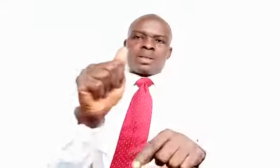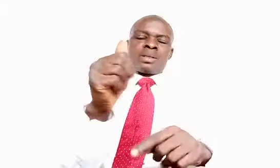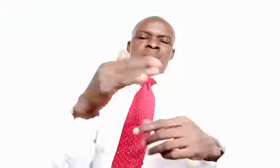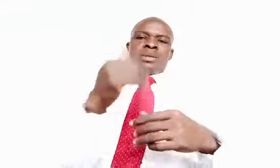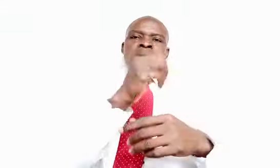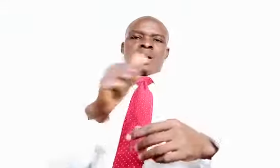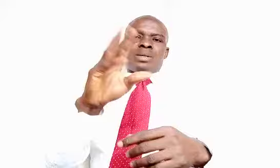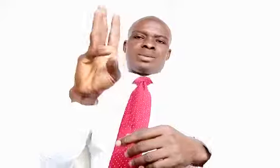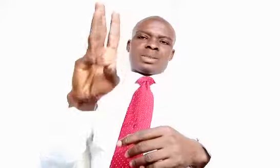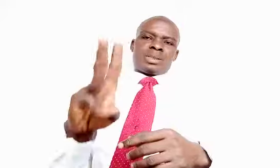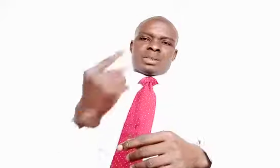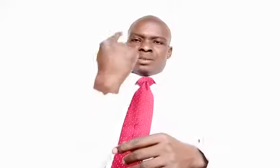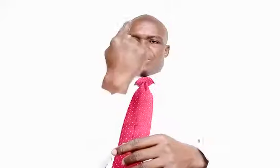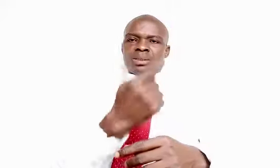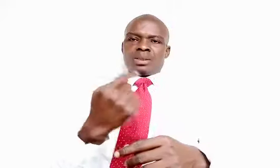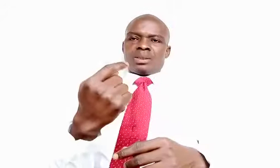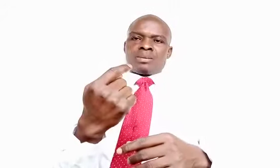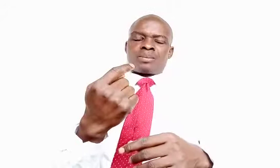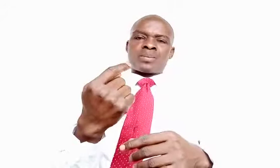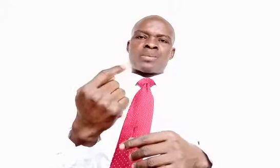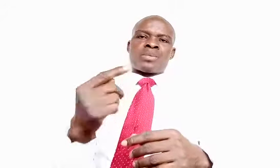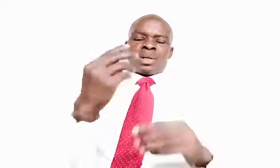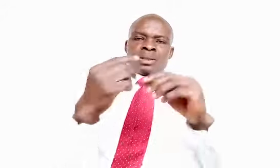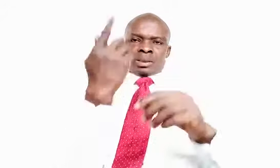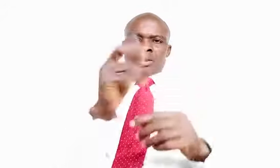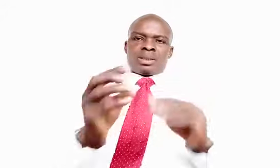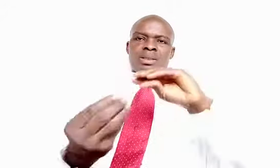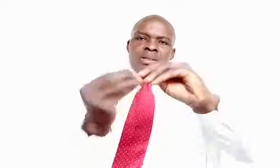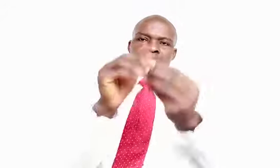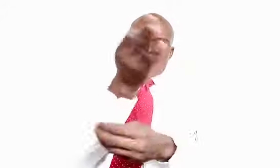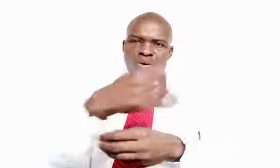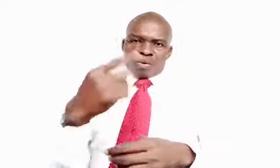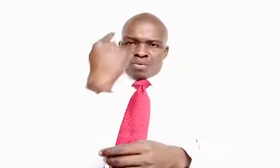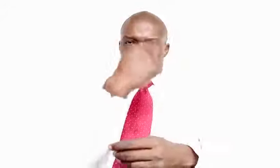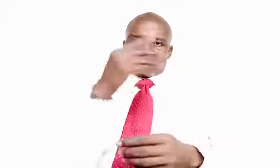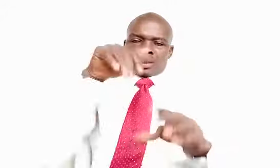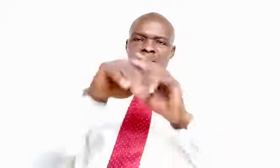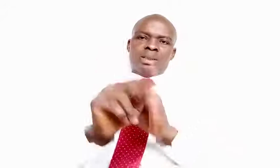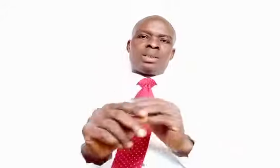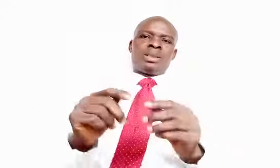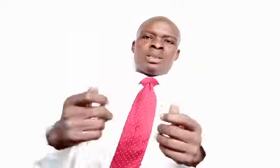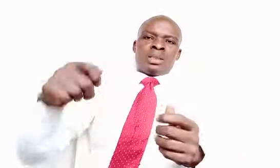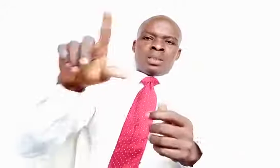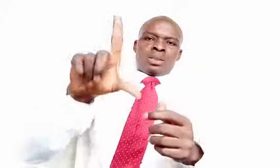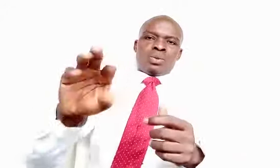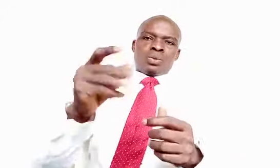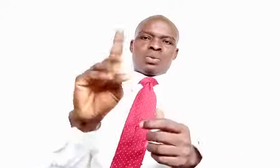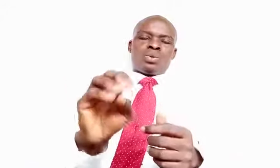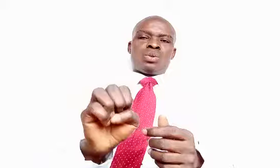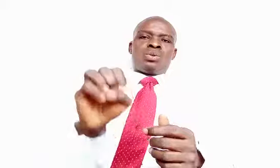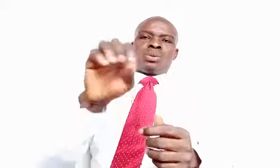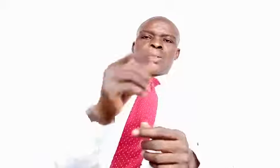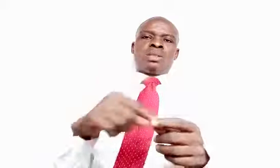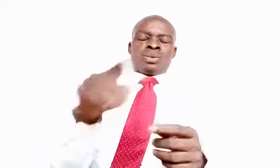6 faces. Check the number of faces in Ludo dice. You will discover that they